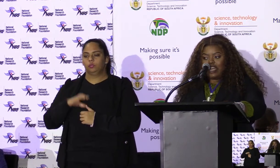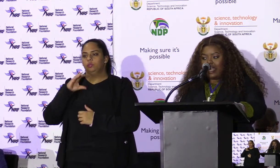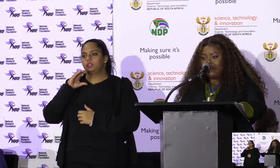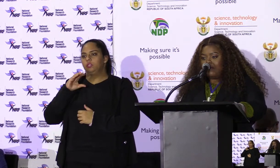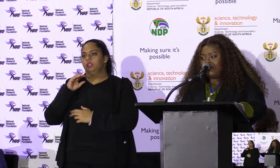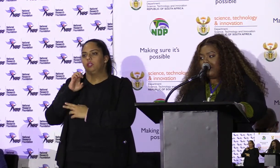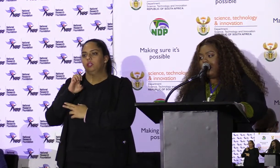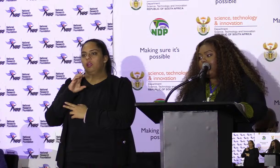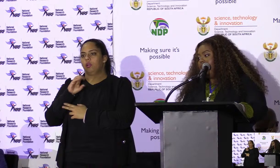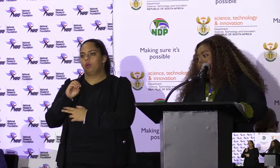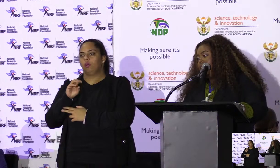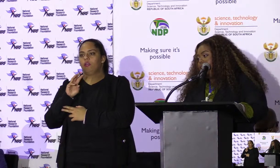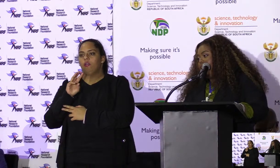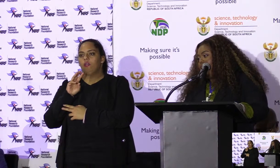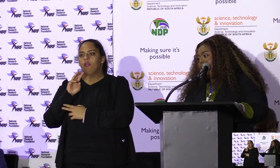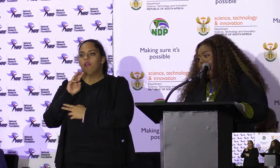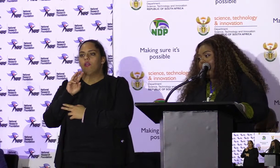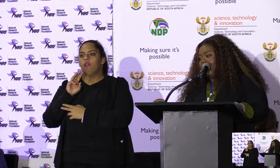CEO of NRF